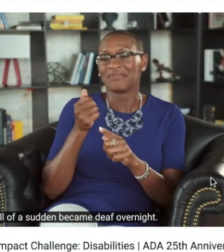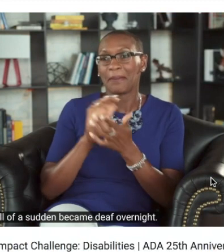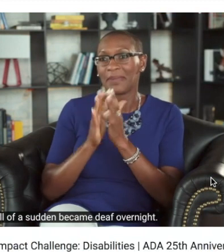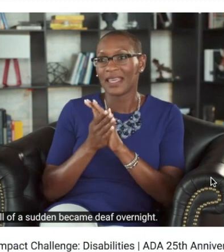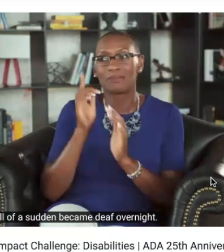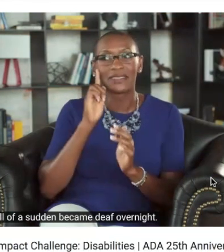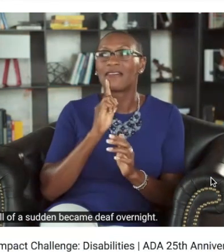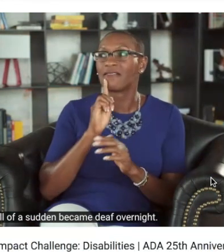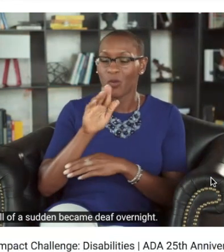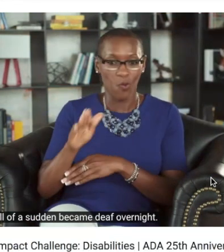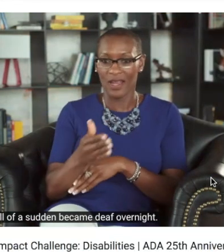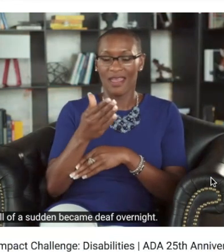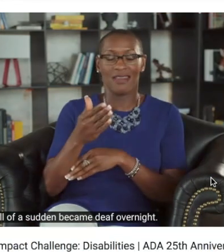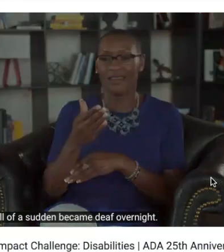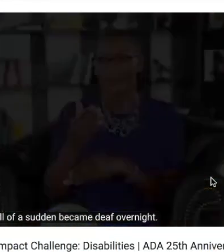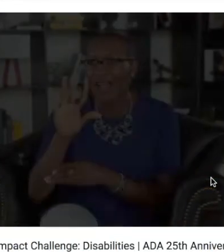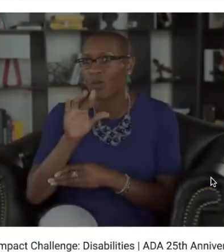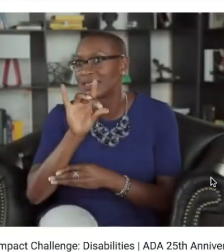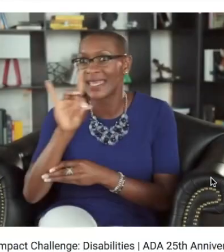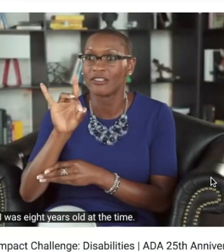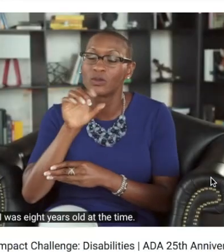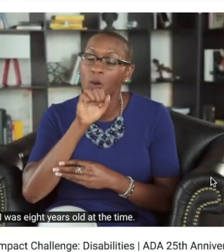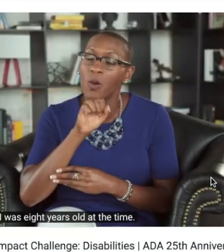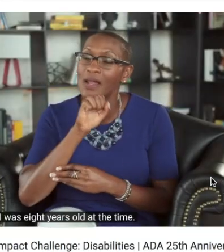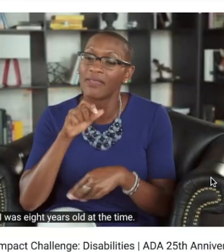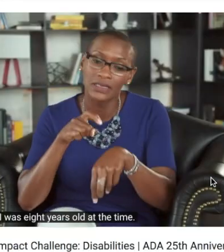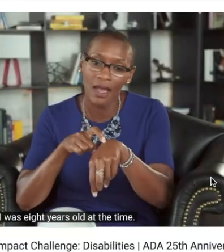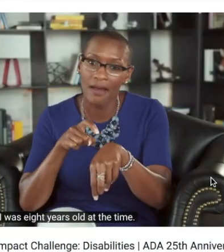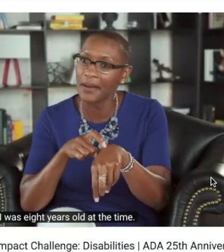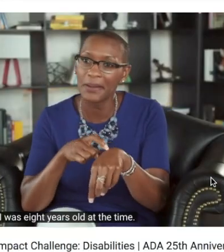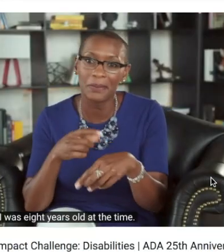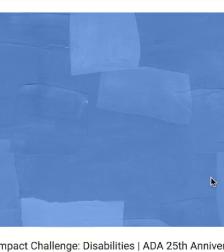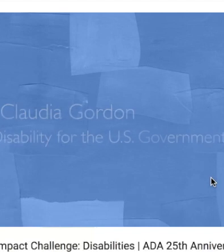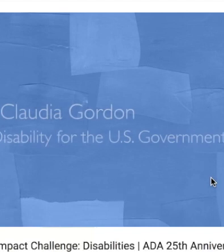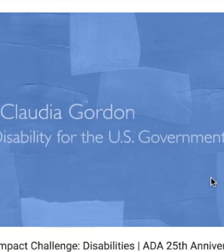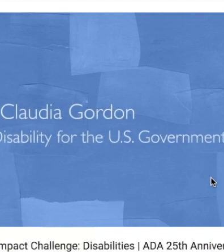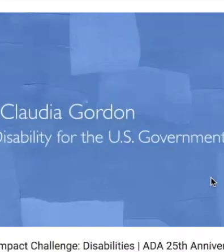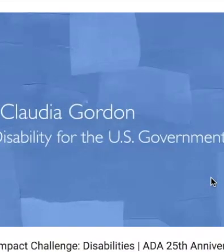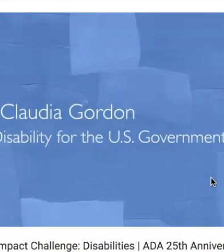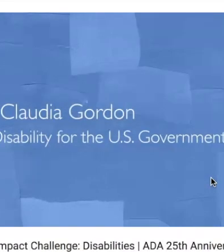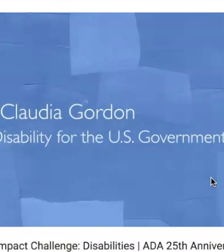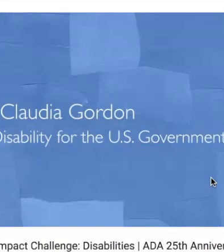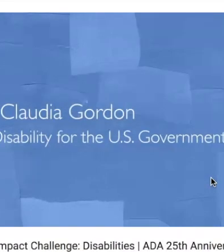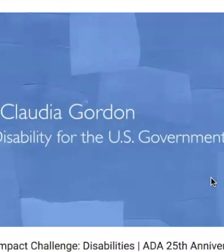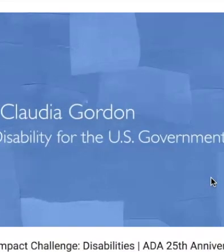and all of a sudden became deaf overnight. I was 8 years old at the time.